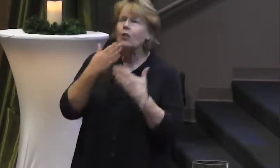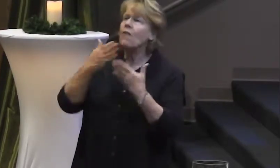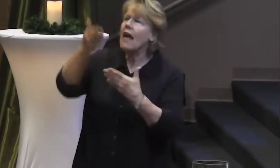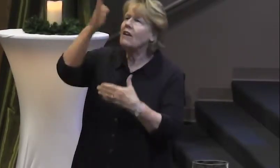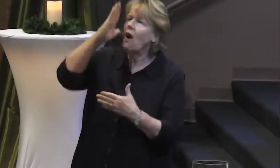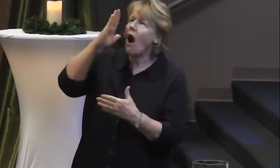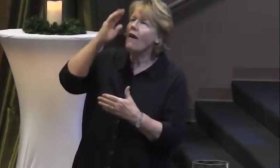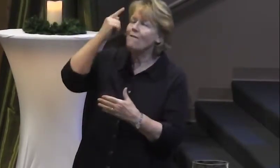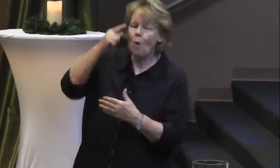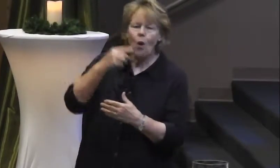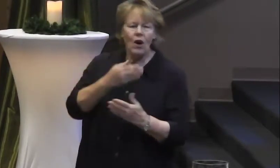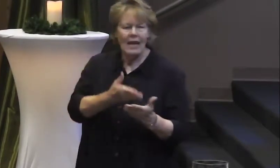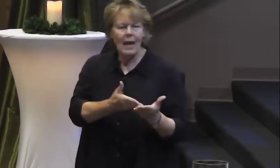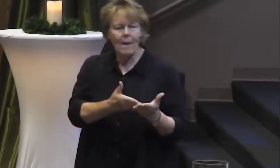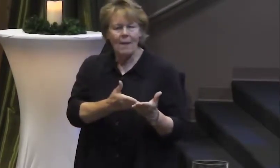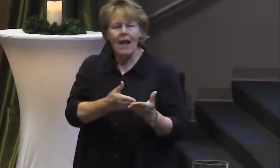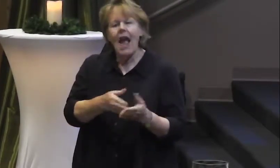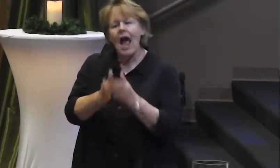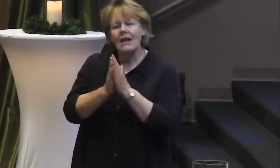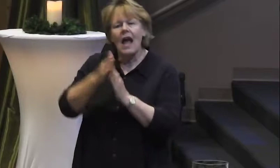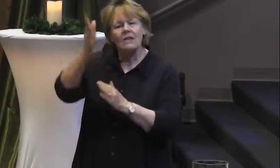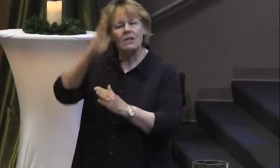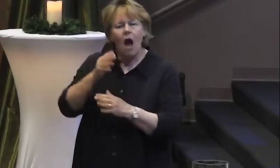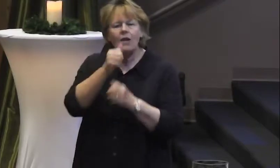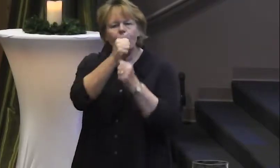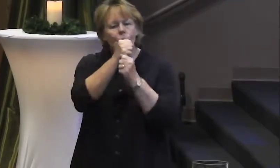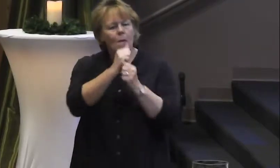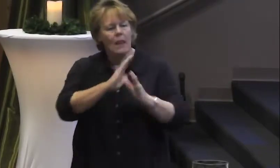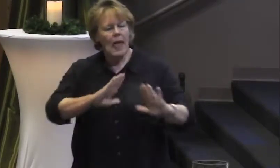blessed in his family and comfort. So take a moment, let's pray.